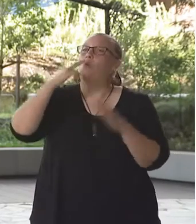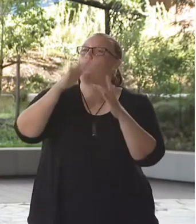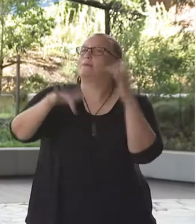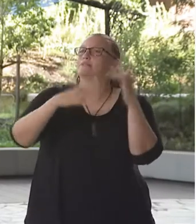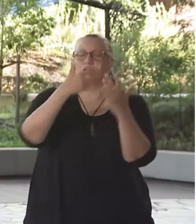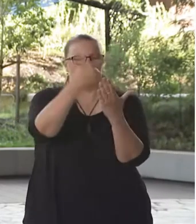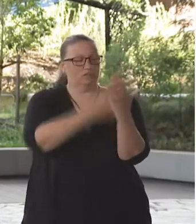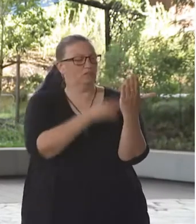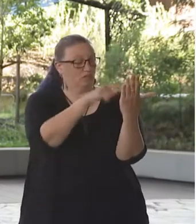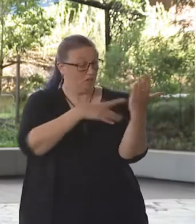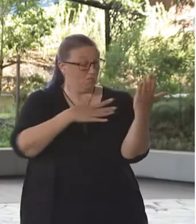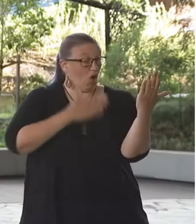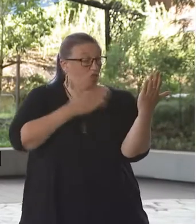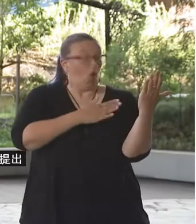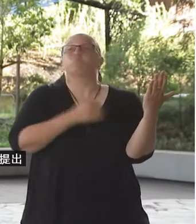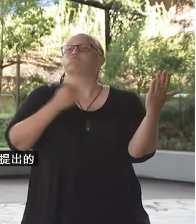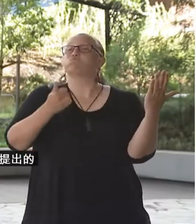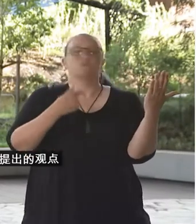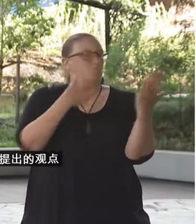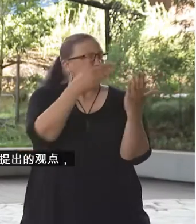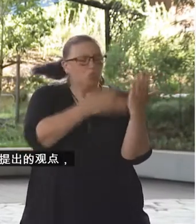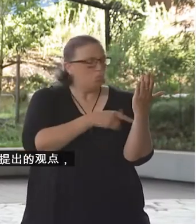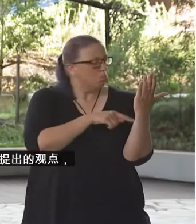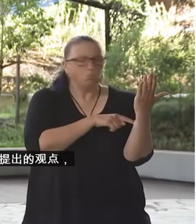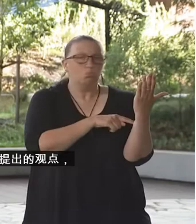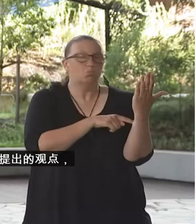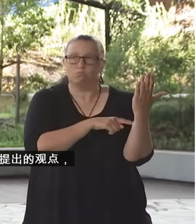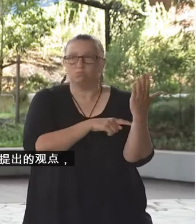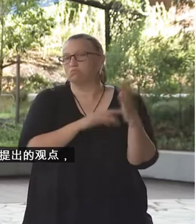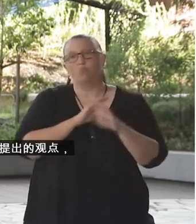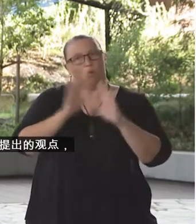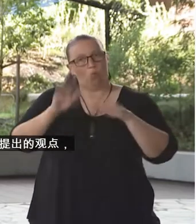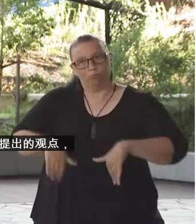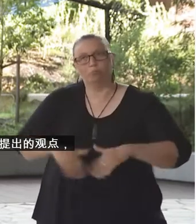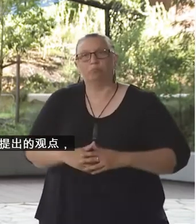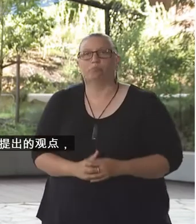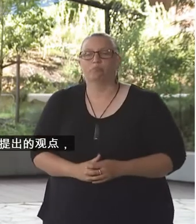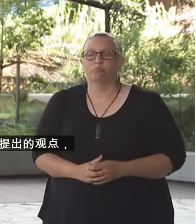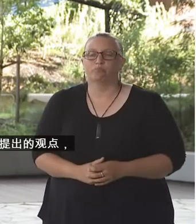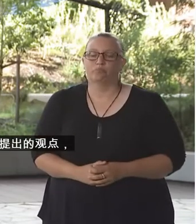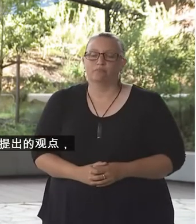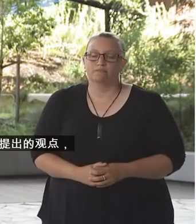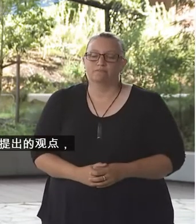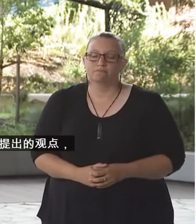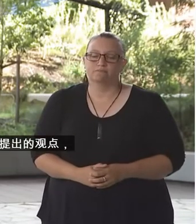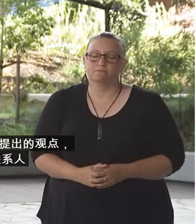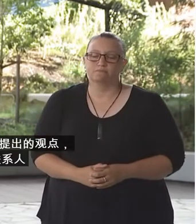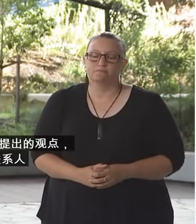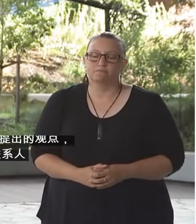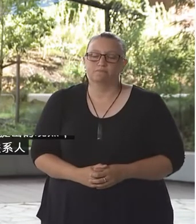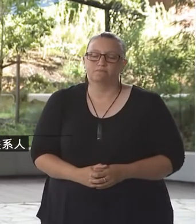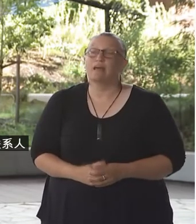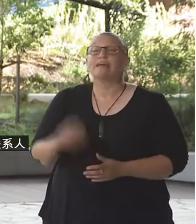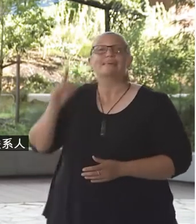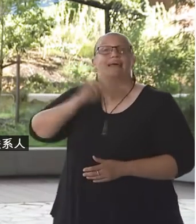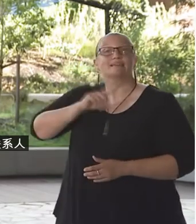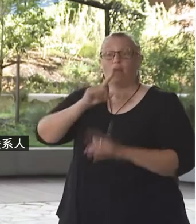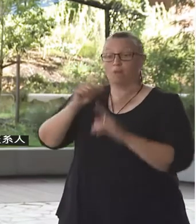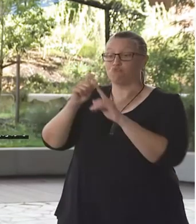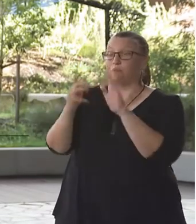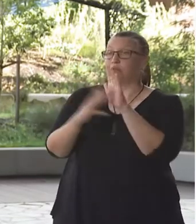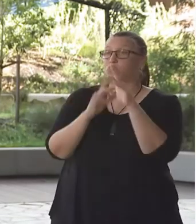relation to the definition of close contacts. And just to confirm that a close contact